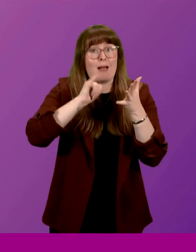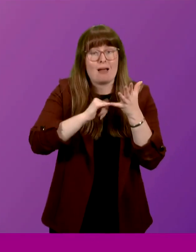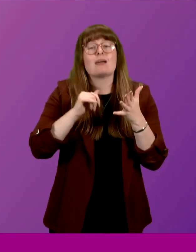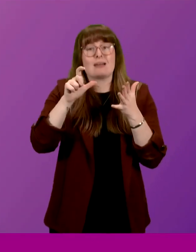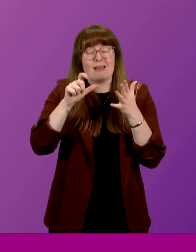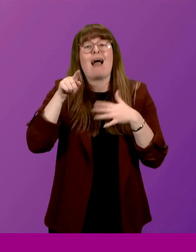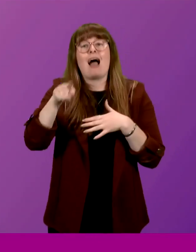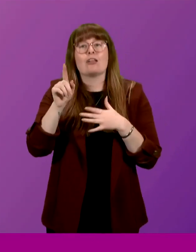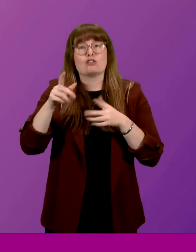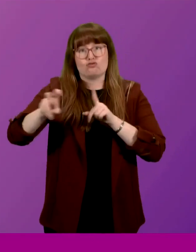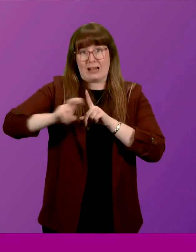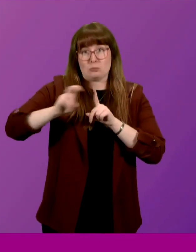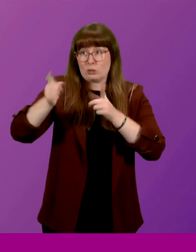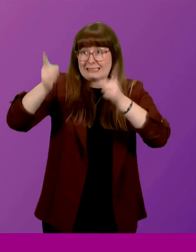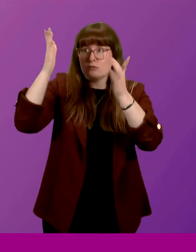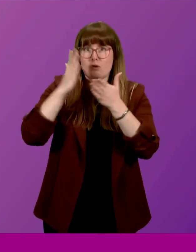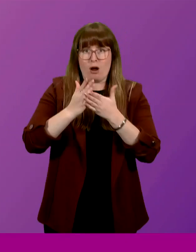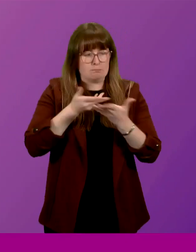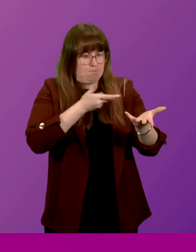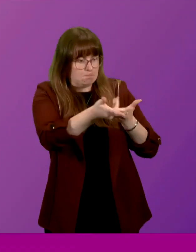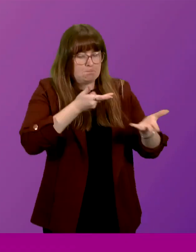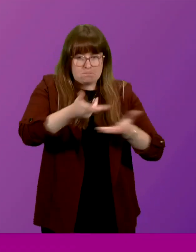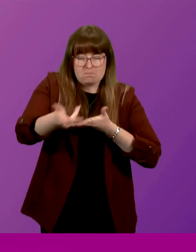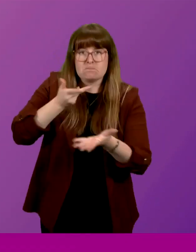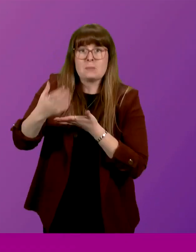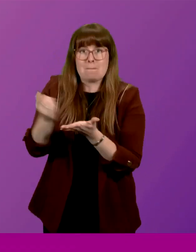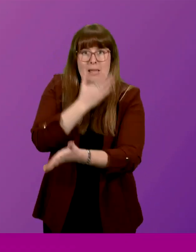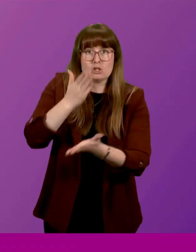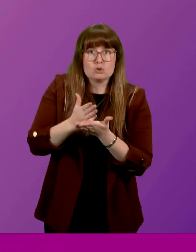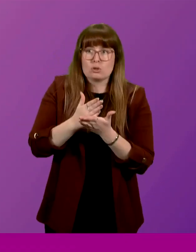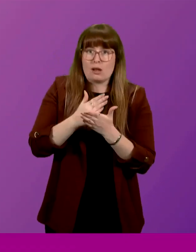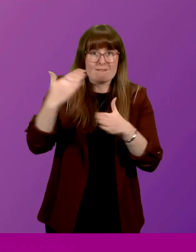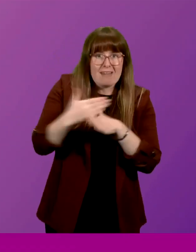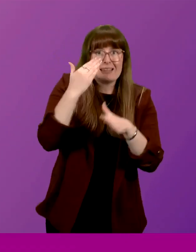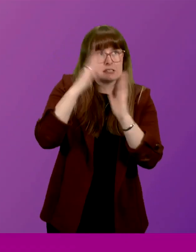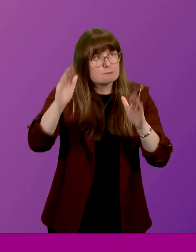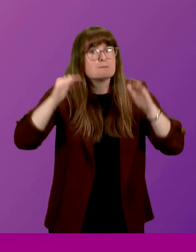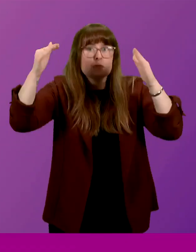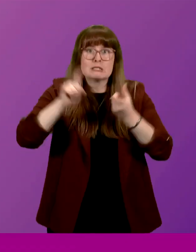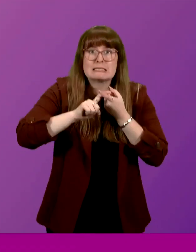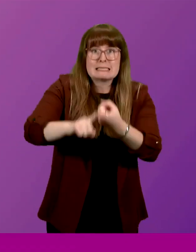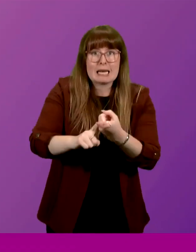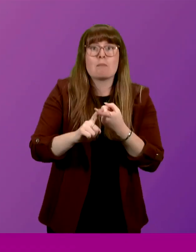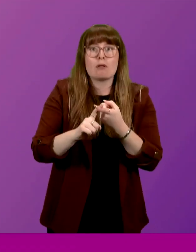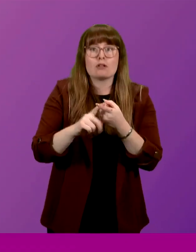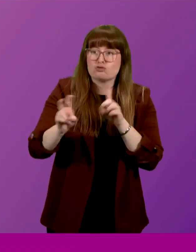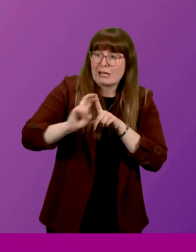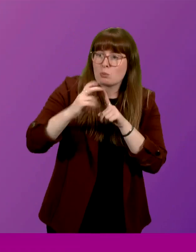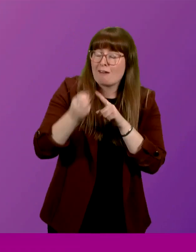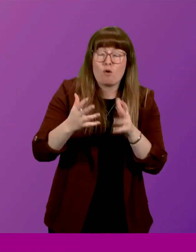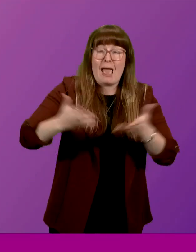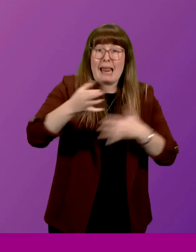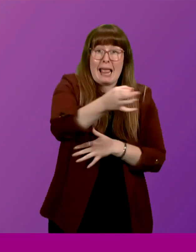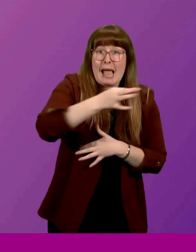deeply engaged in all these questions to make sure there is effective and sustainable services available to all island communities, and the Government will be